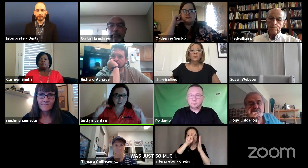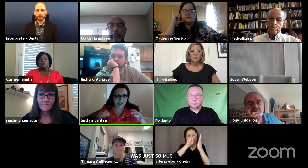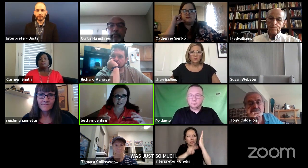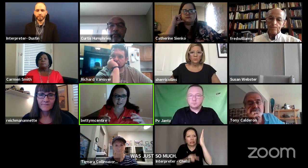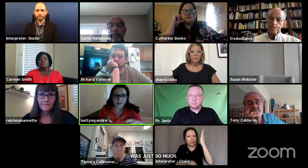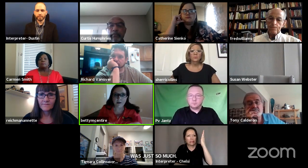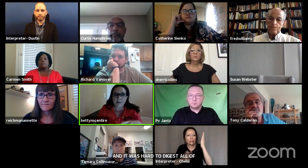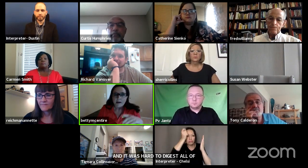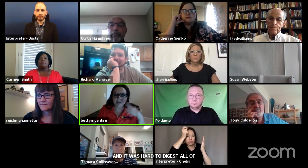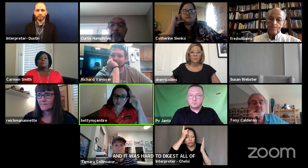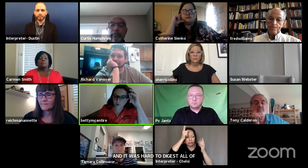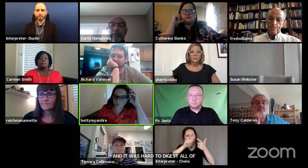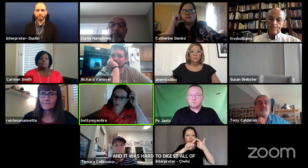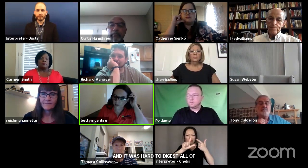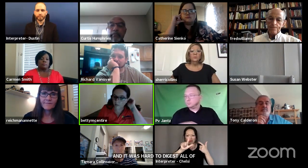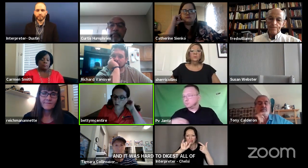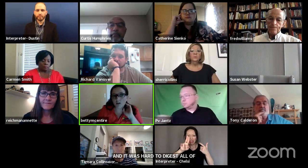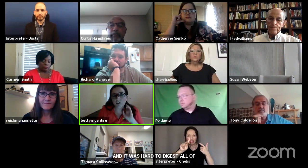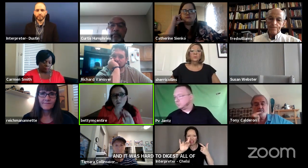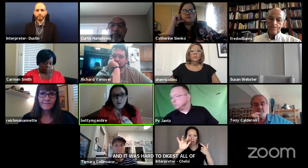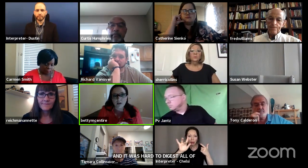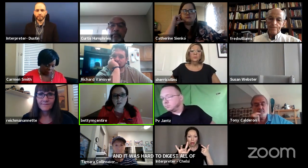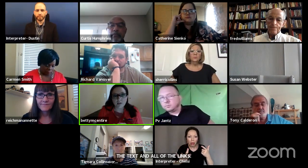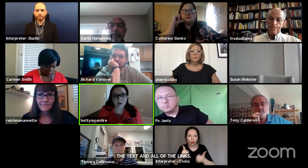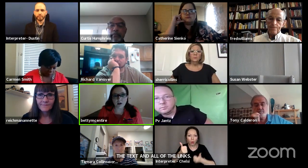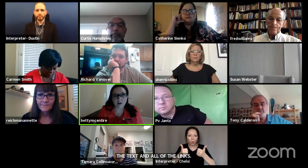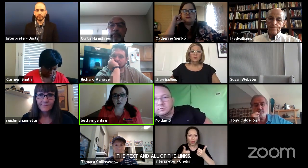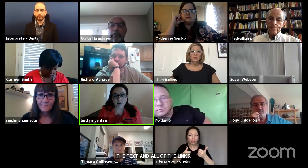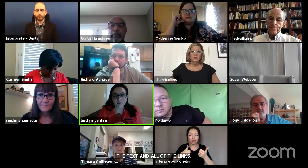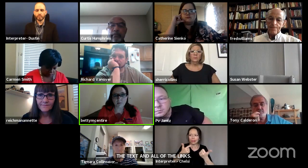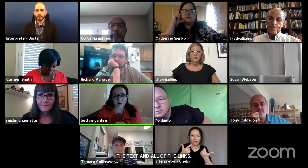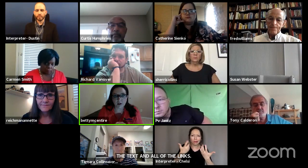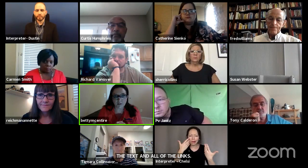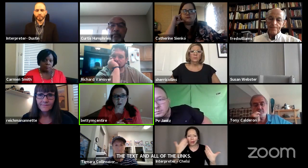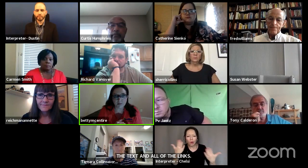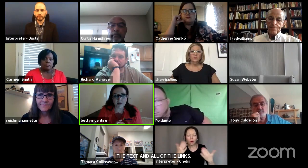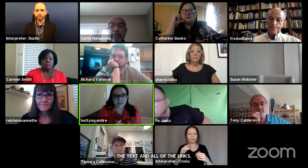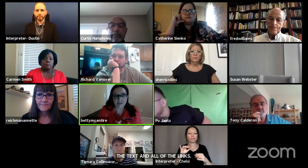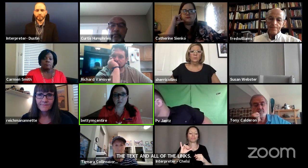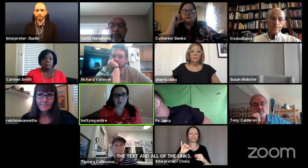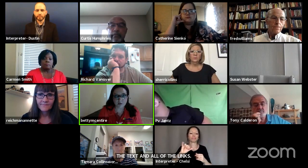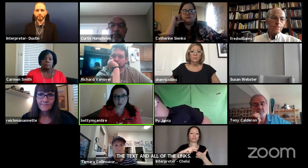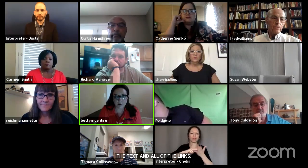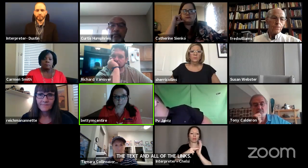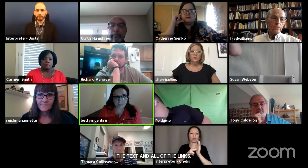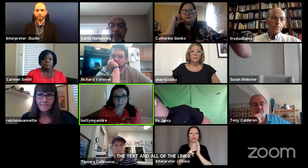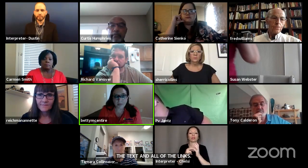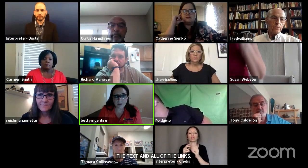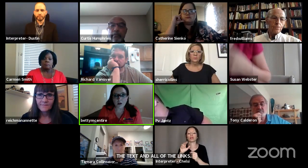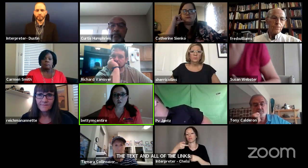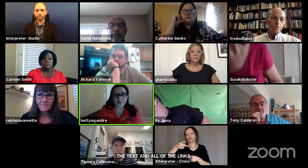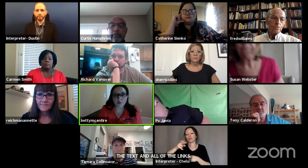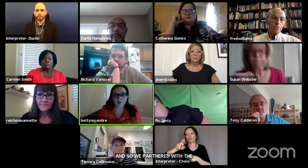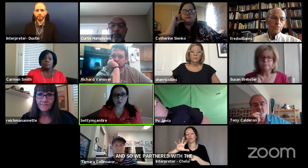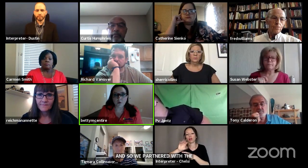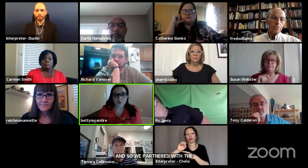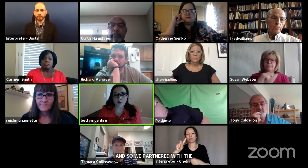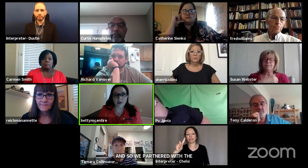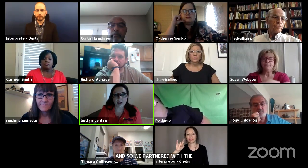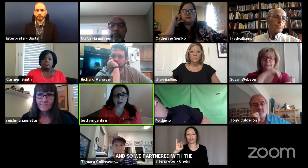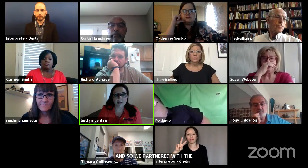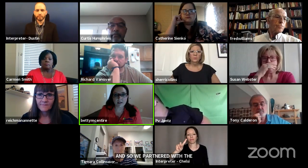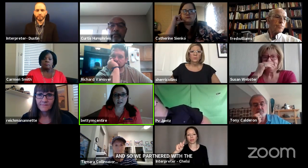of the links. And so we partnered with the PR firm Davidson Beluso